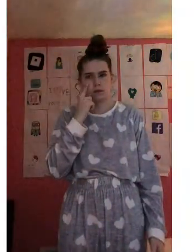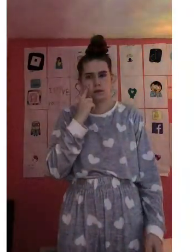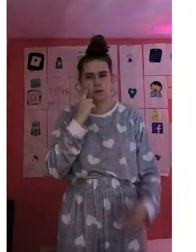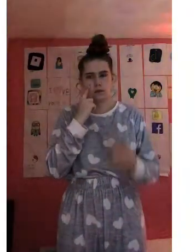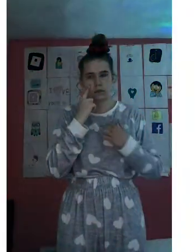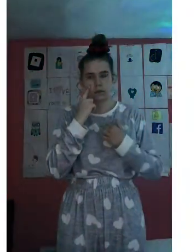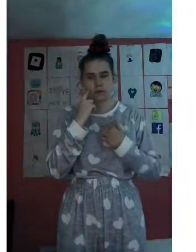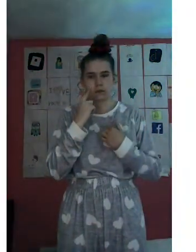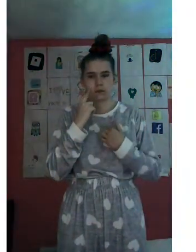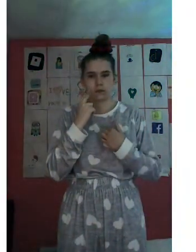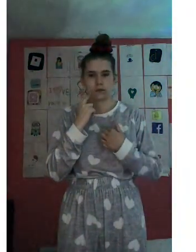blink